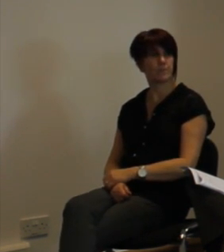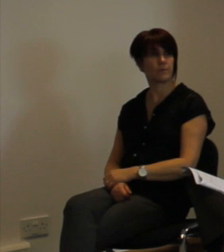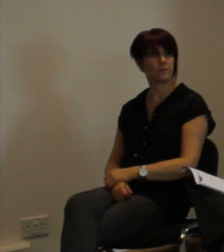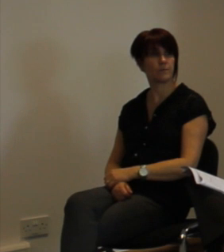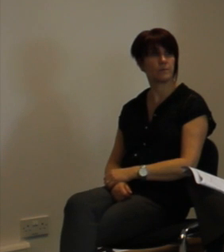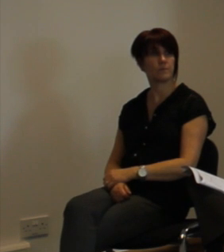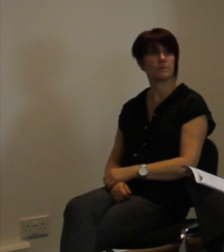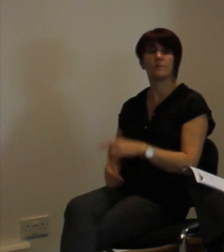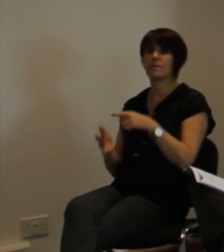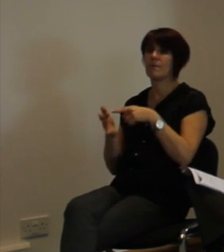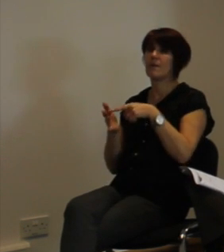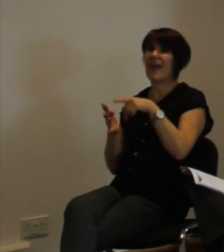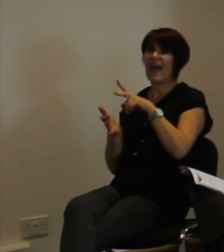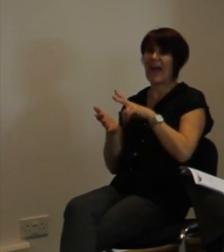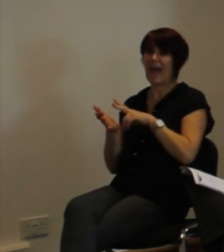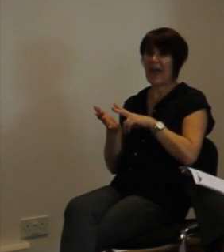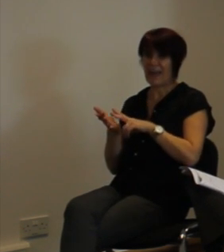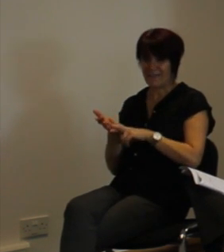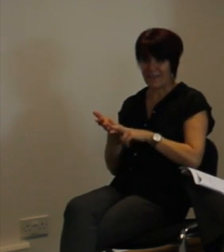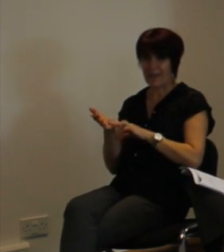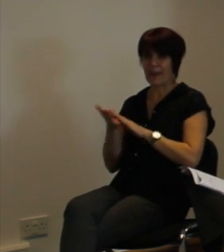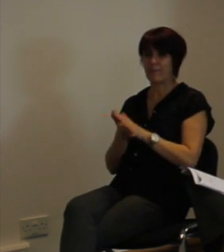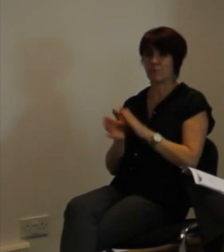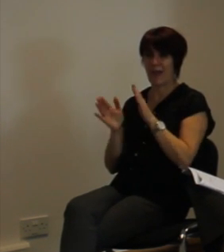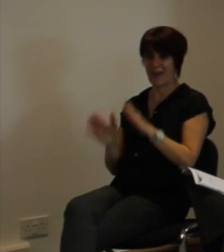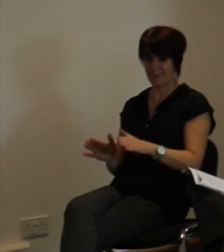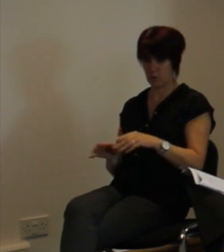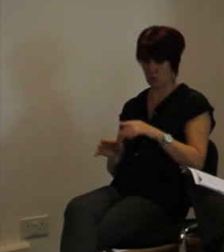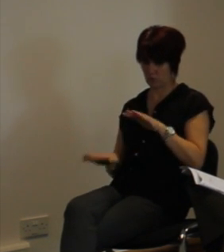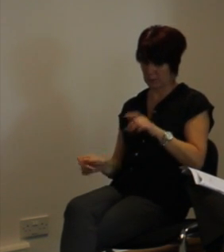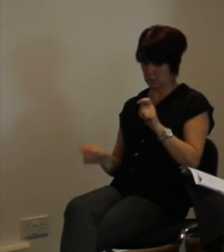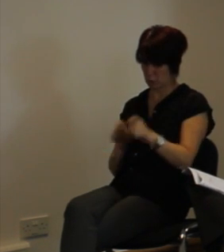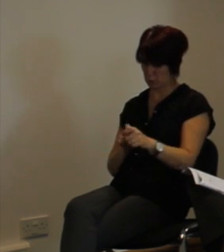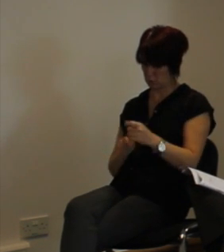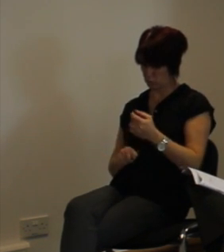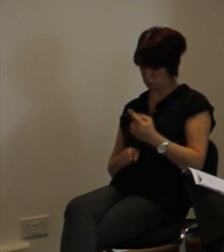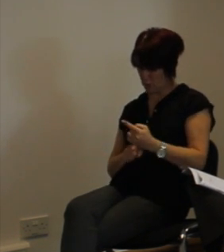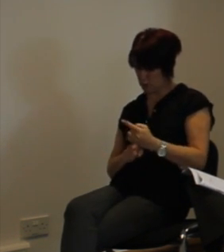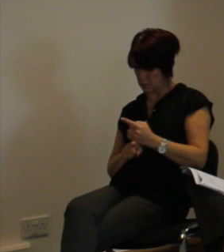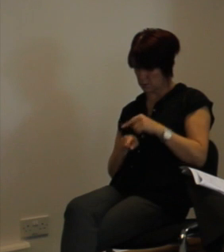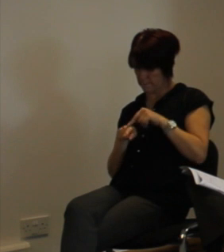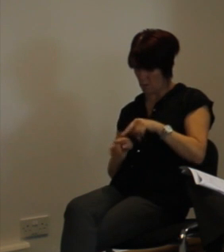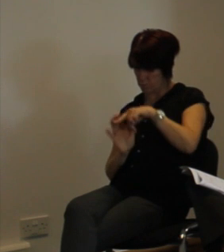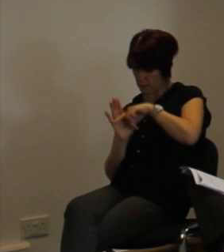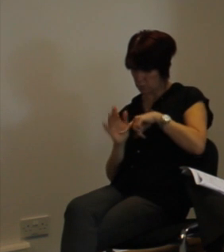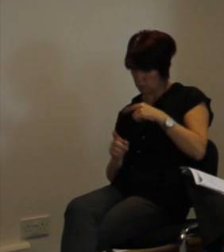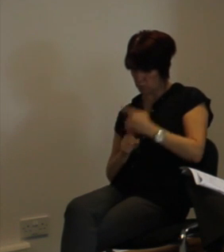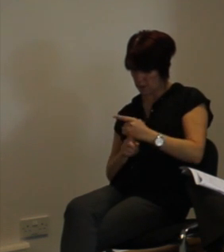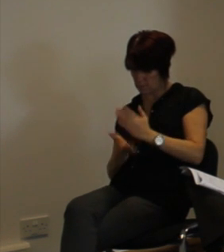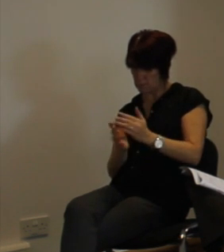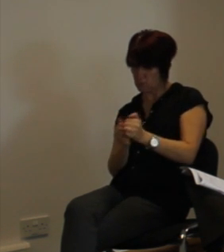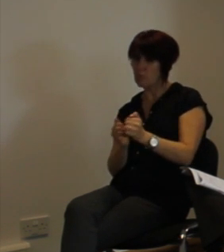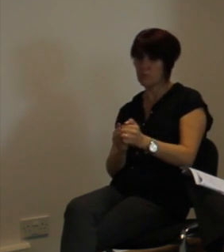And the internal verification then should ensure that the application of reasonable adjustments is consistent and appropriate, looking at